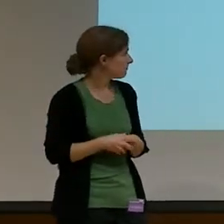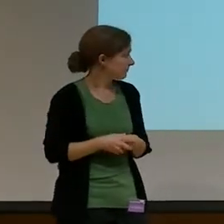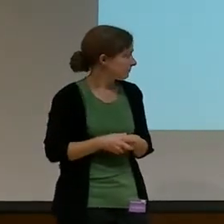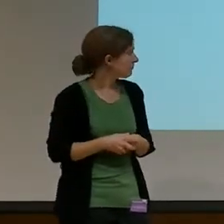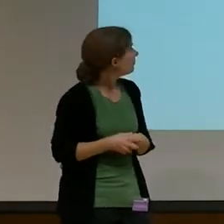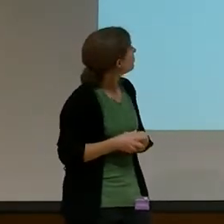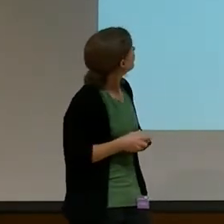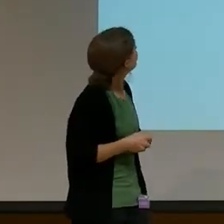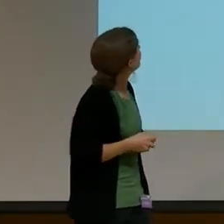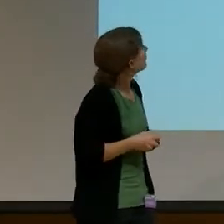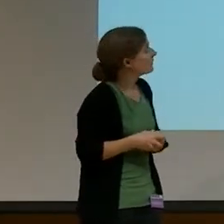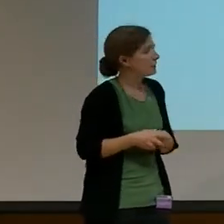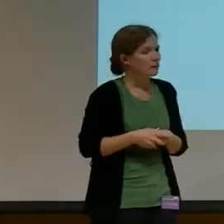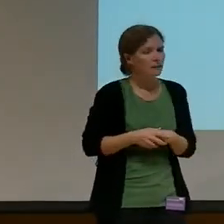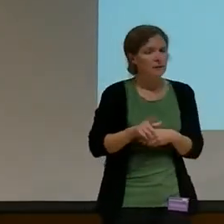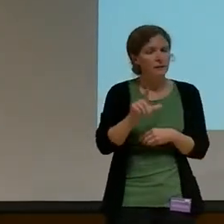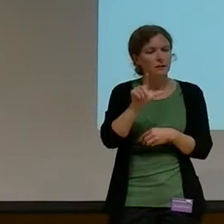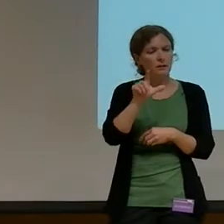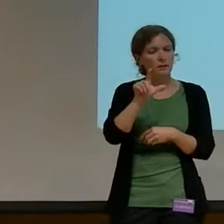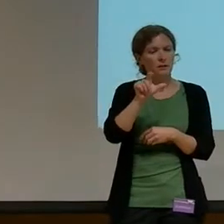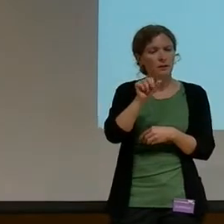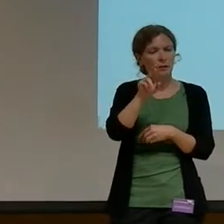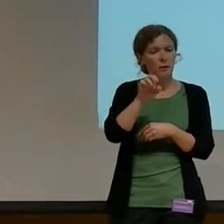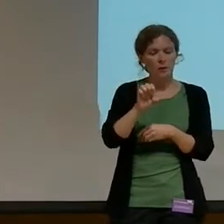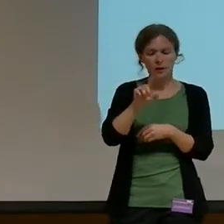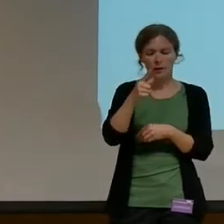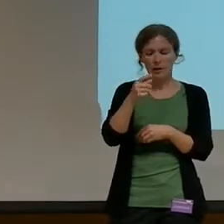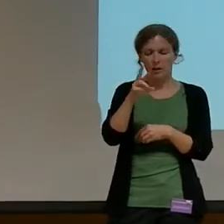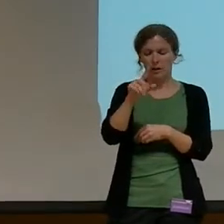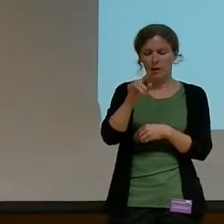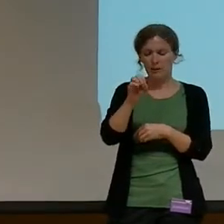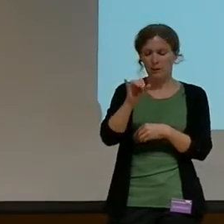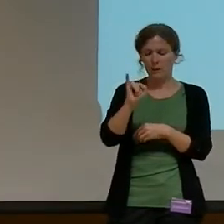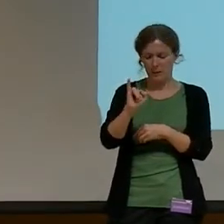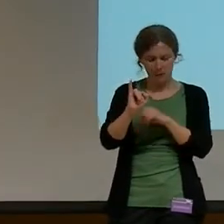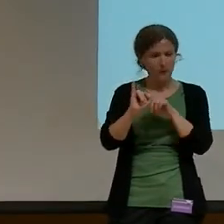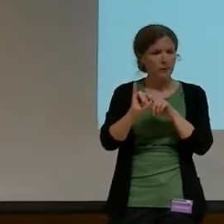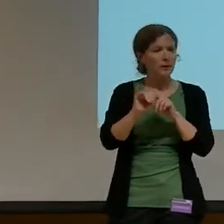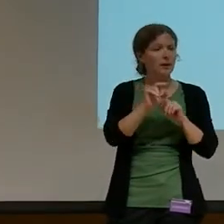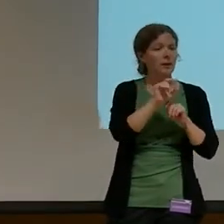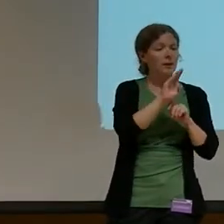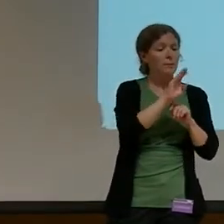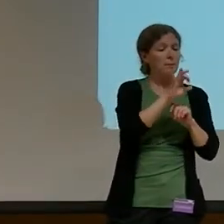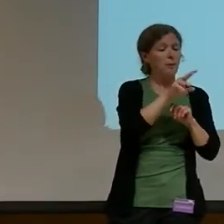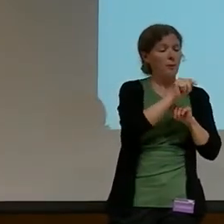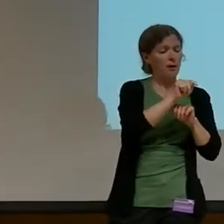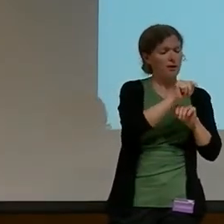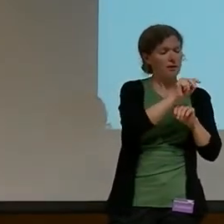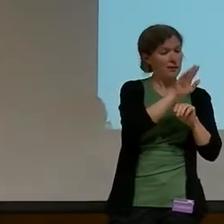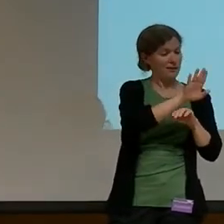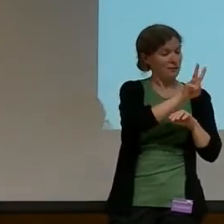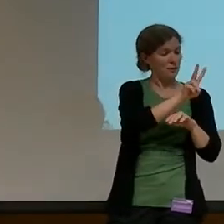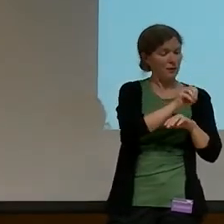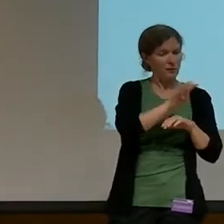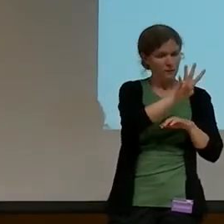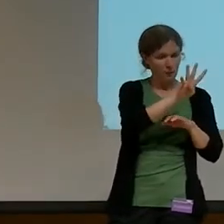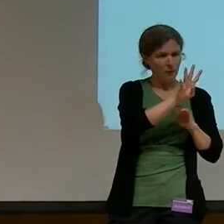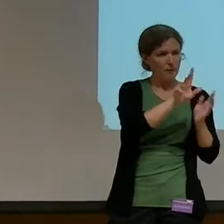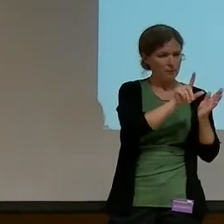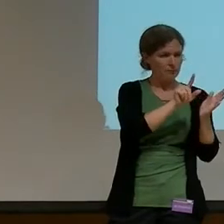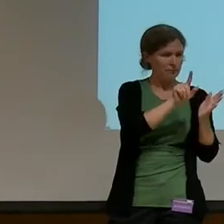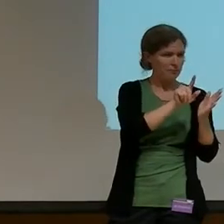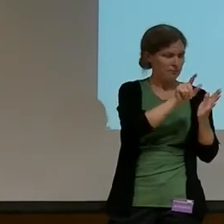So Lori Brotto did an original study after Anthony Gogart's 2004 seminal paper